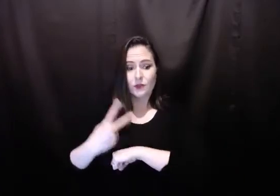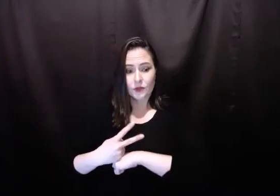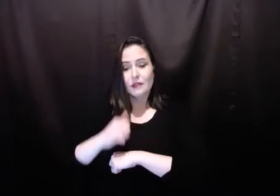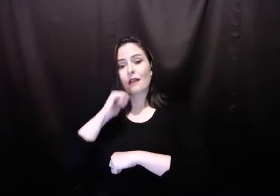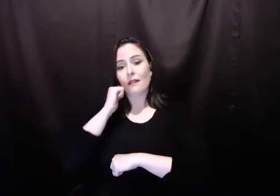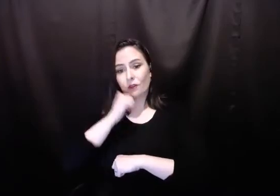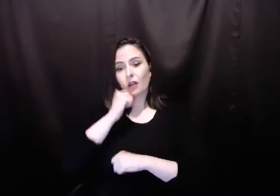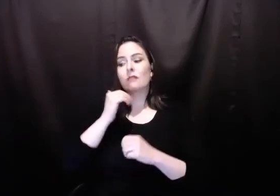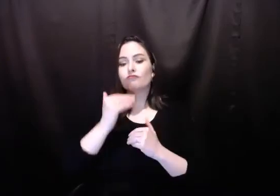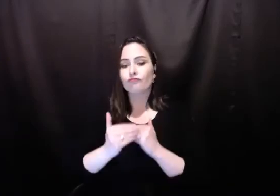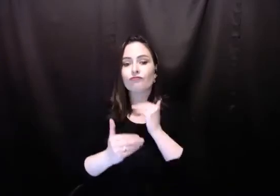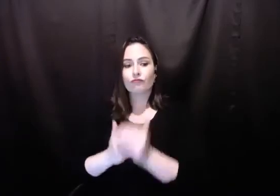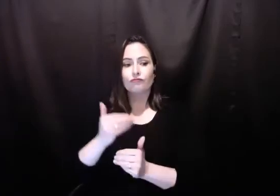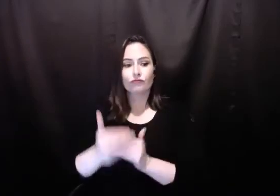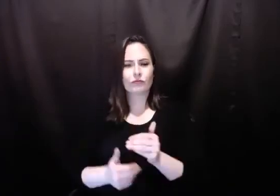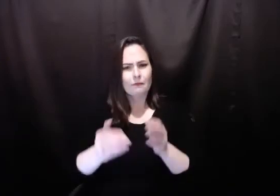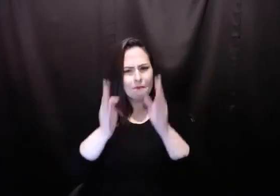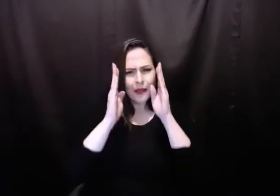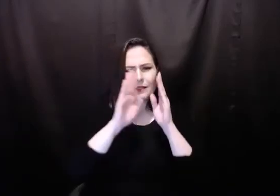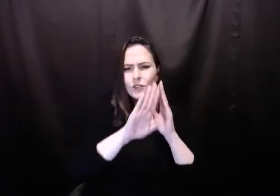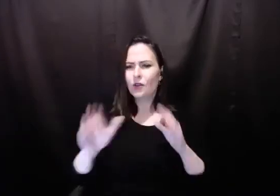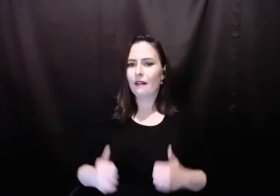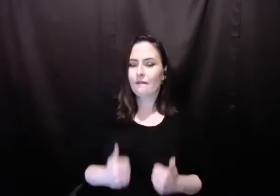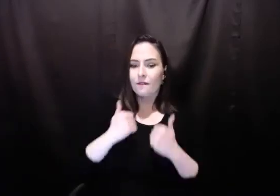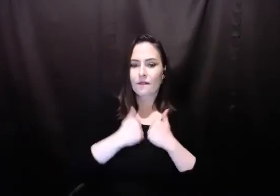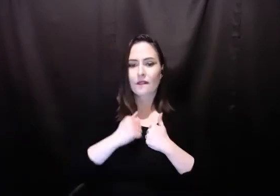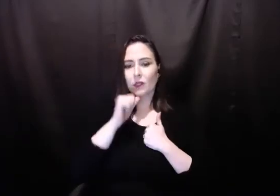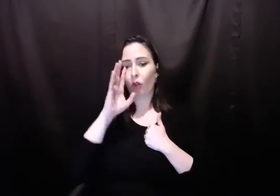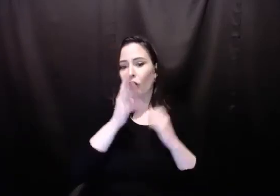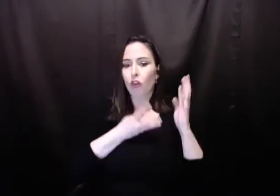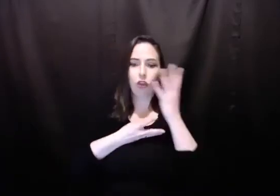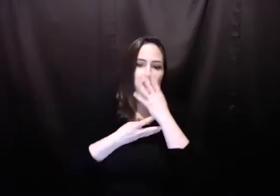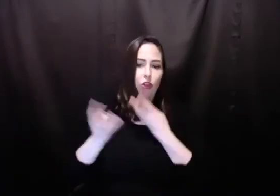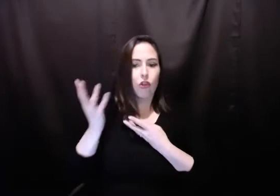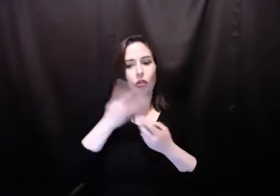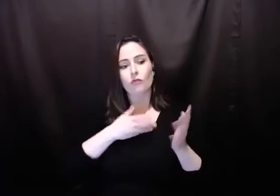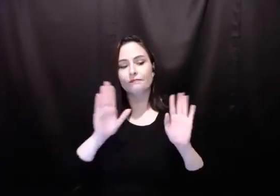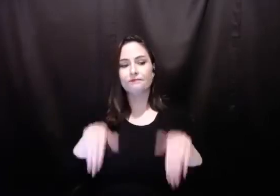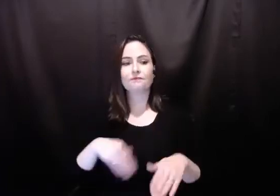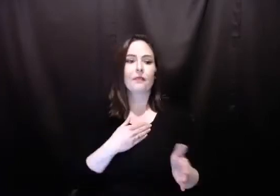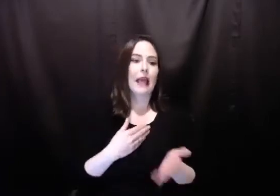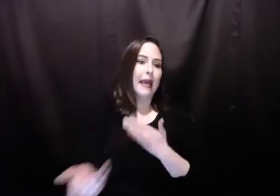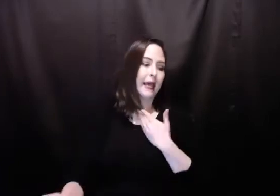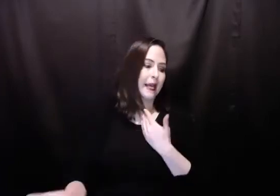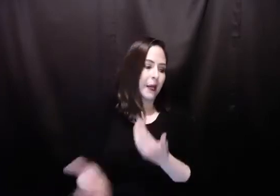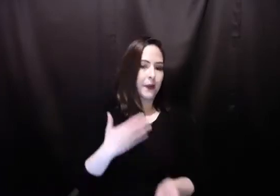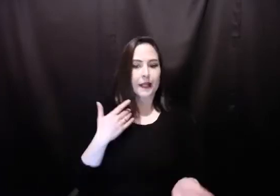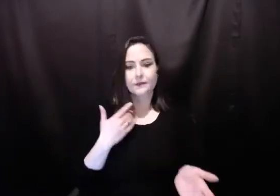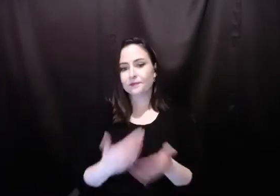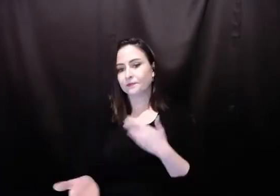Anyway, so I believe it's really important to make decisions from a place of freedom. I could not do that